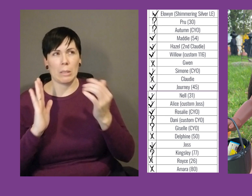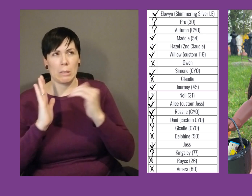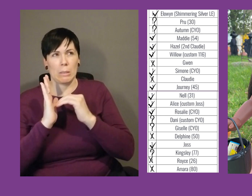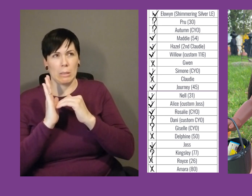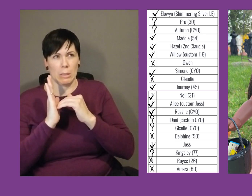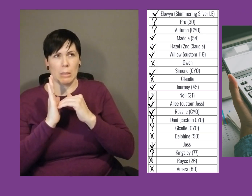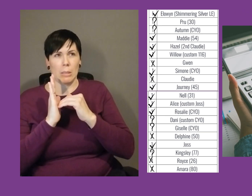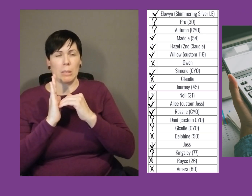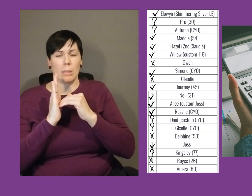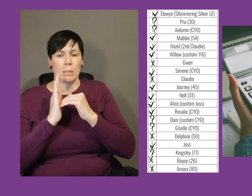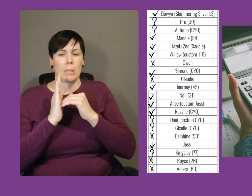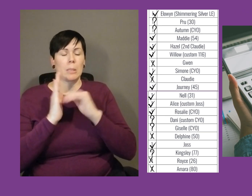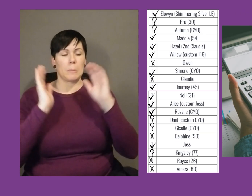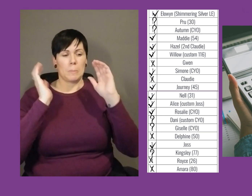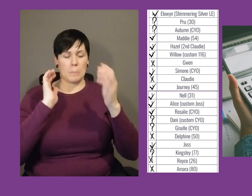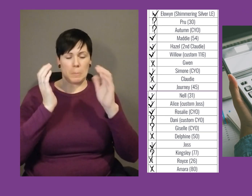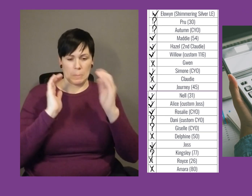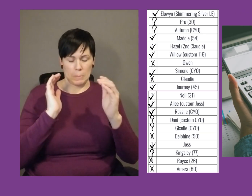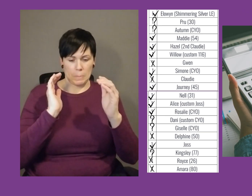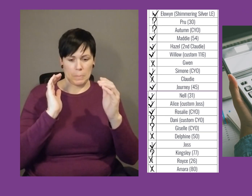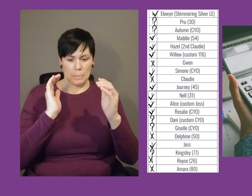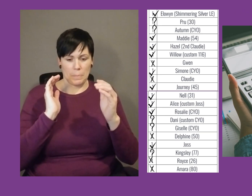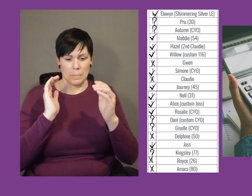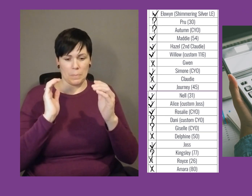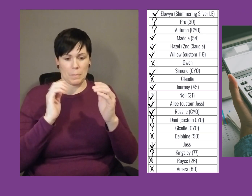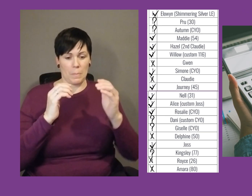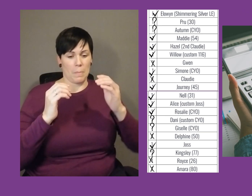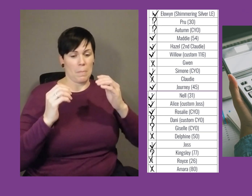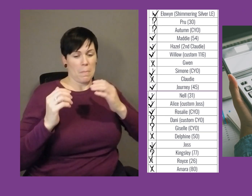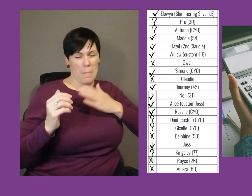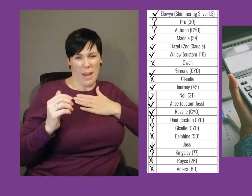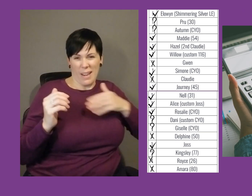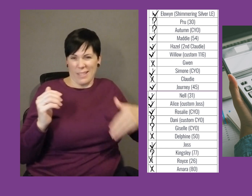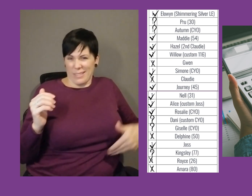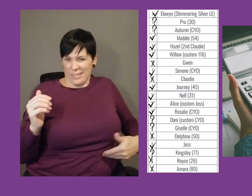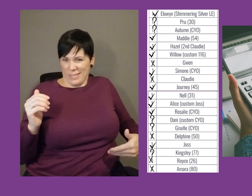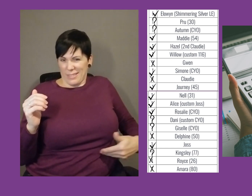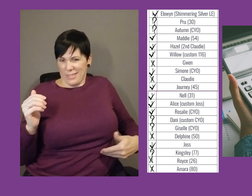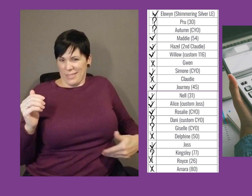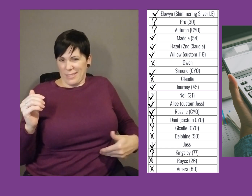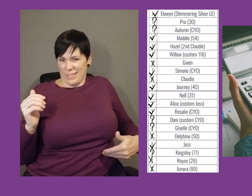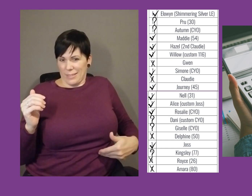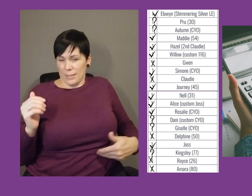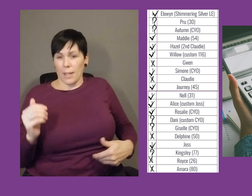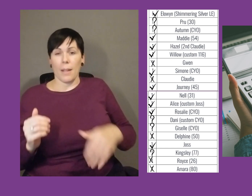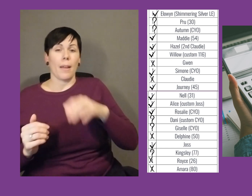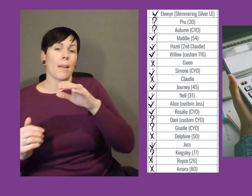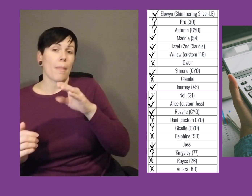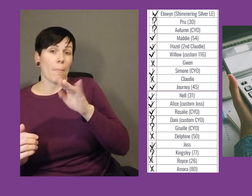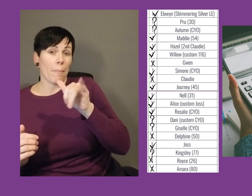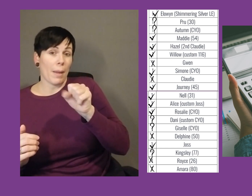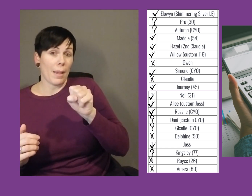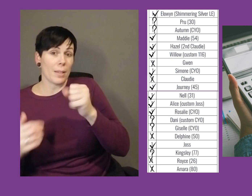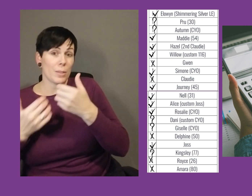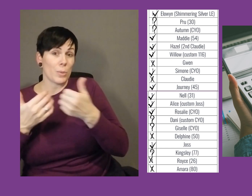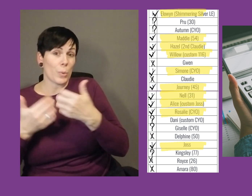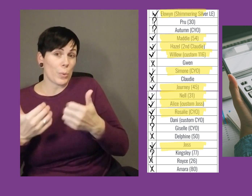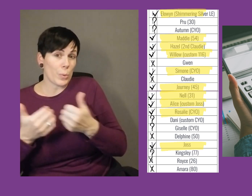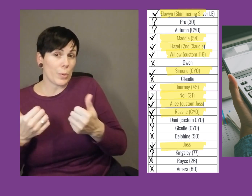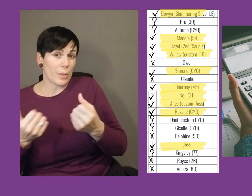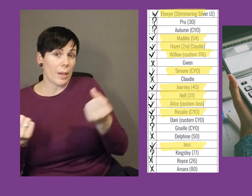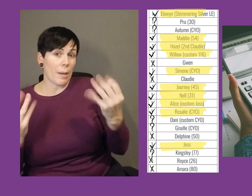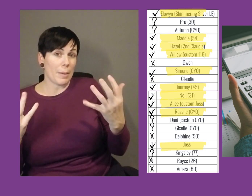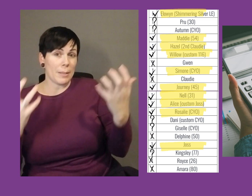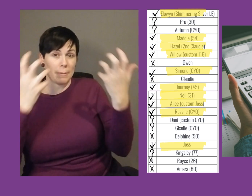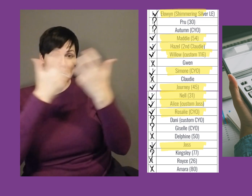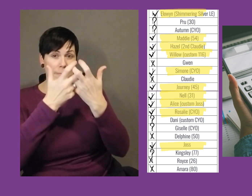and see, out of the bias sorter, how many of these I do actually feel would definitely make my top 20.